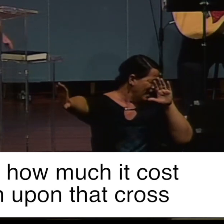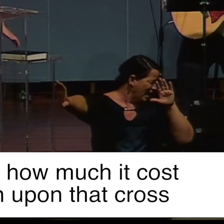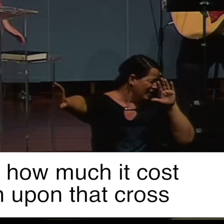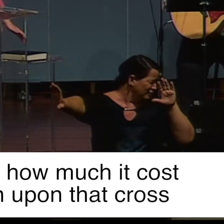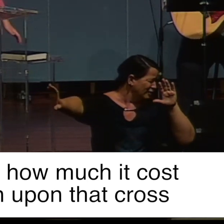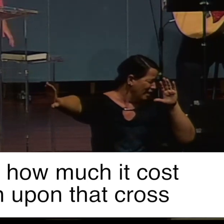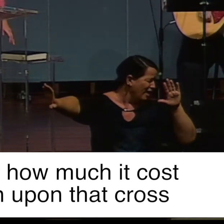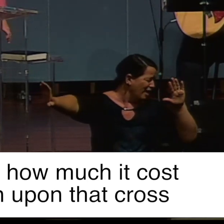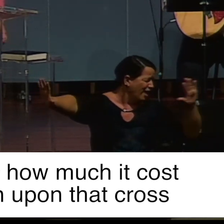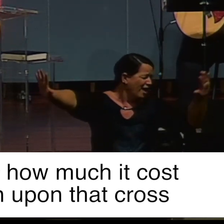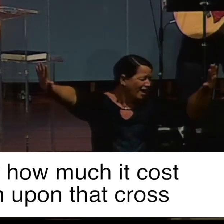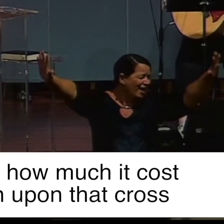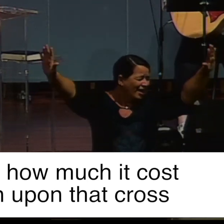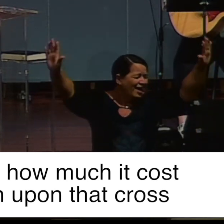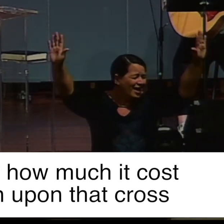that cross.